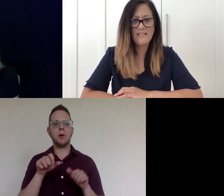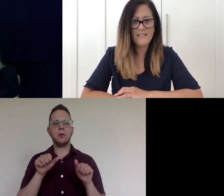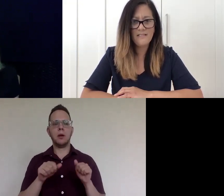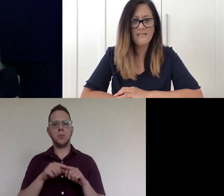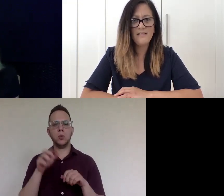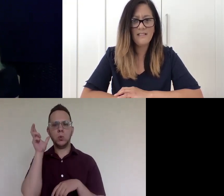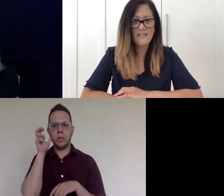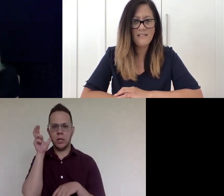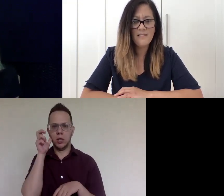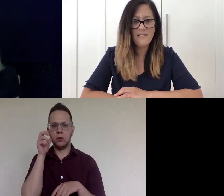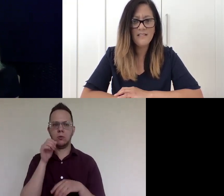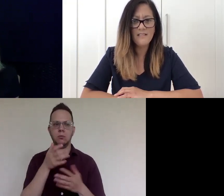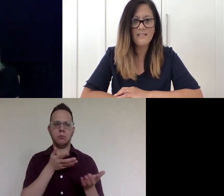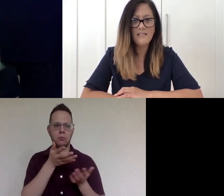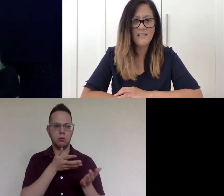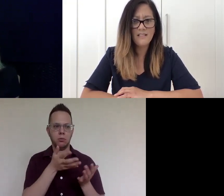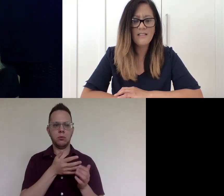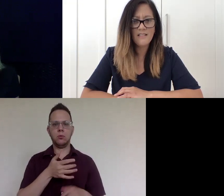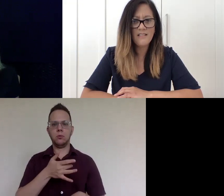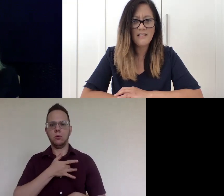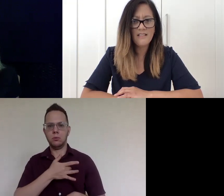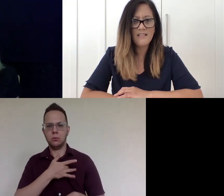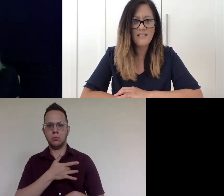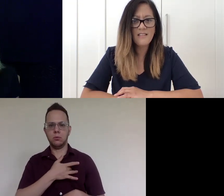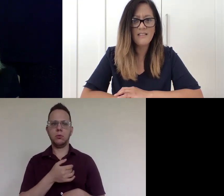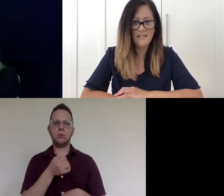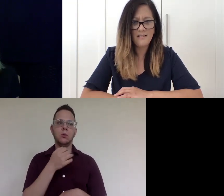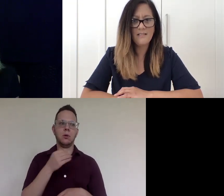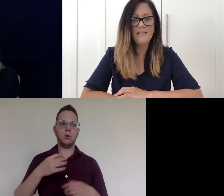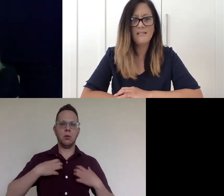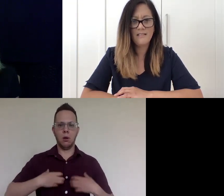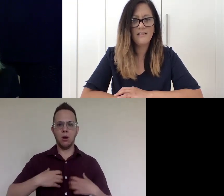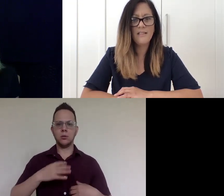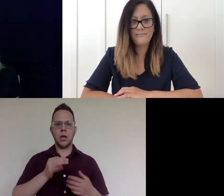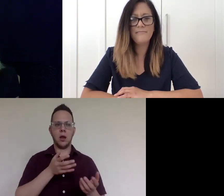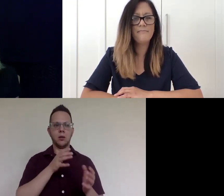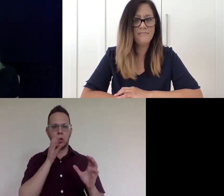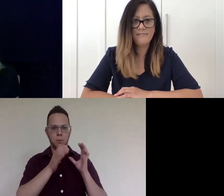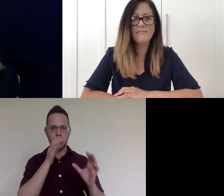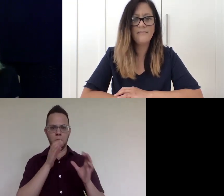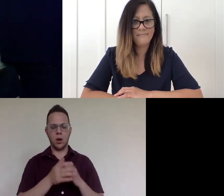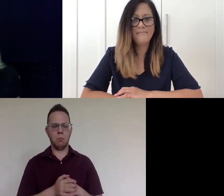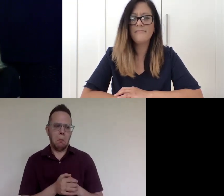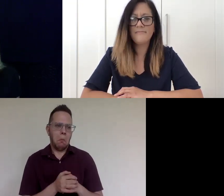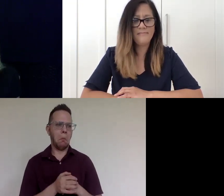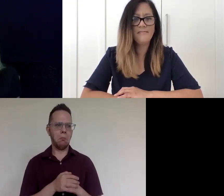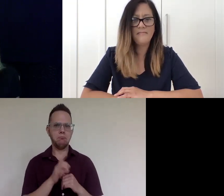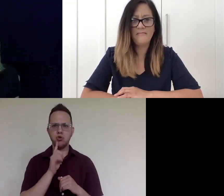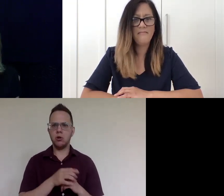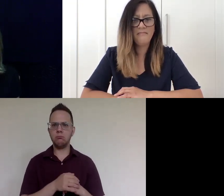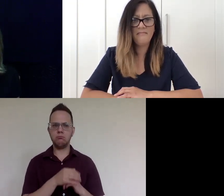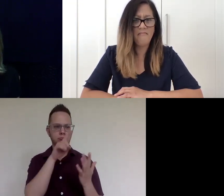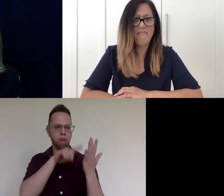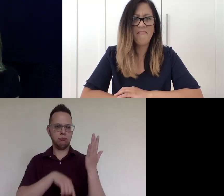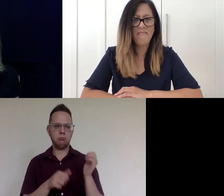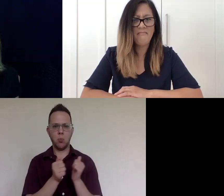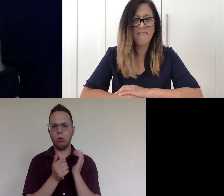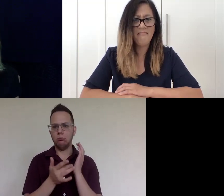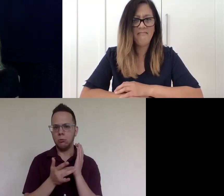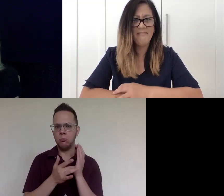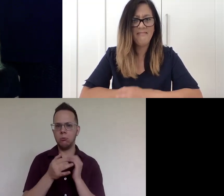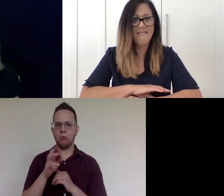acceptable. And one of them, it said that you have to be able to hear and interact with patients. And you have to be able to